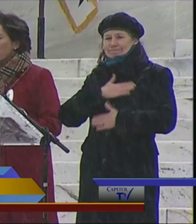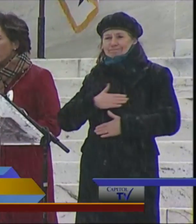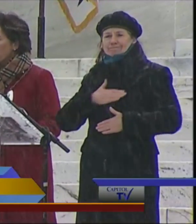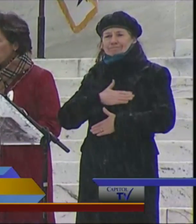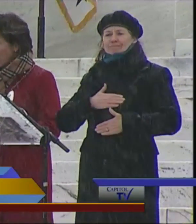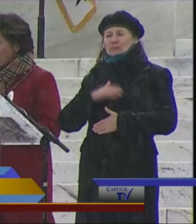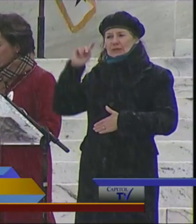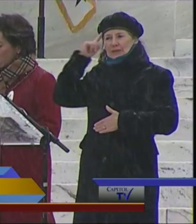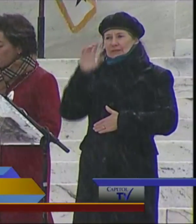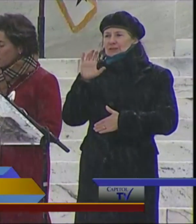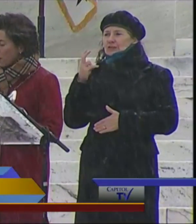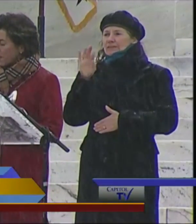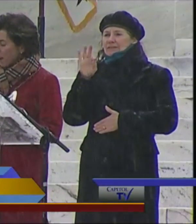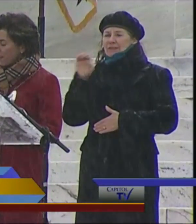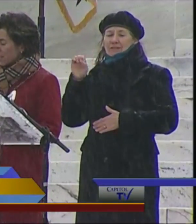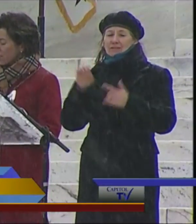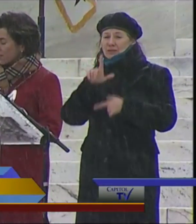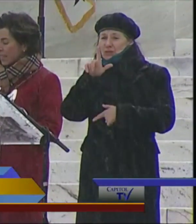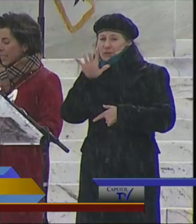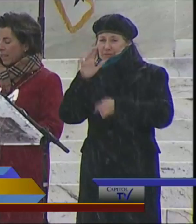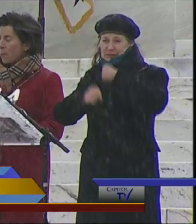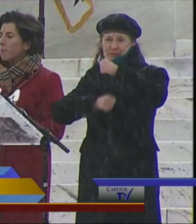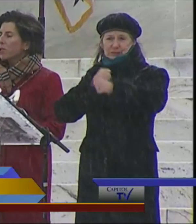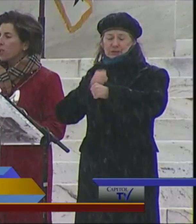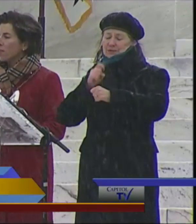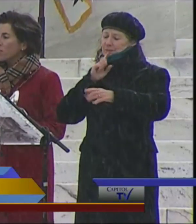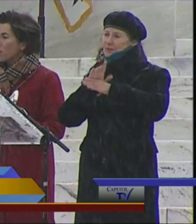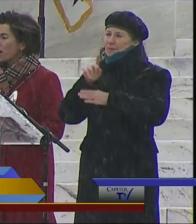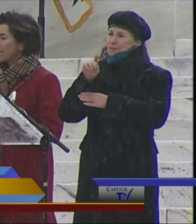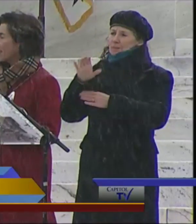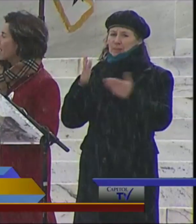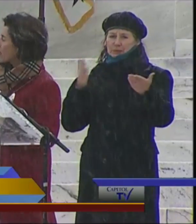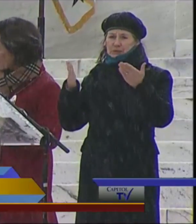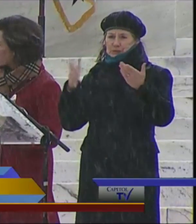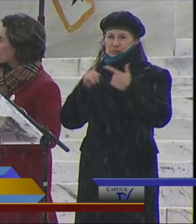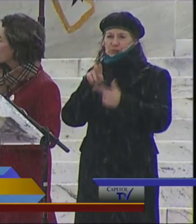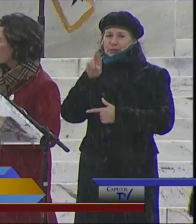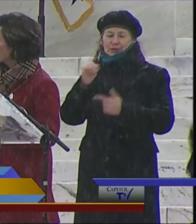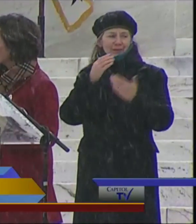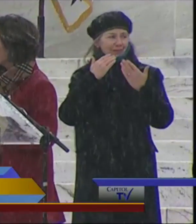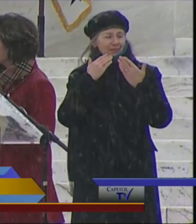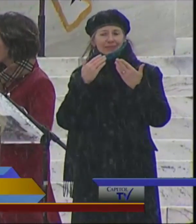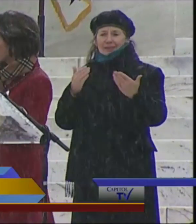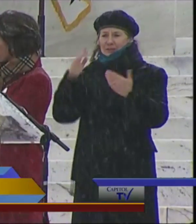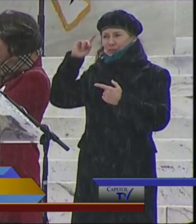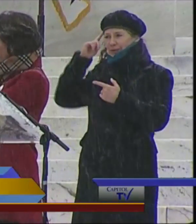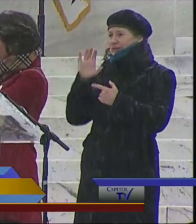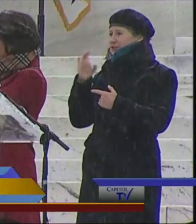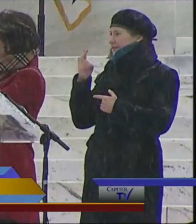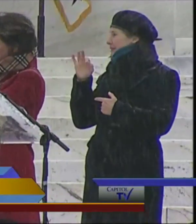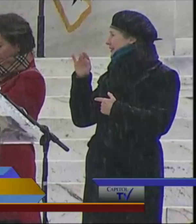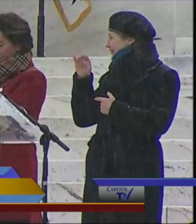to Governor Chafee for 25 years of dedicated public service to our state. Thank you, Governor Chafee.